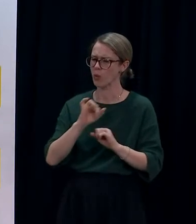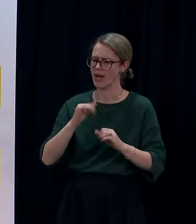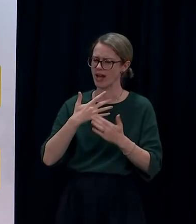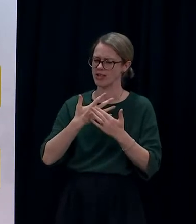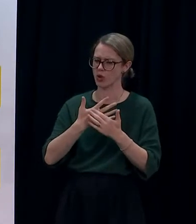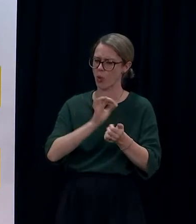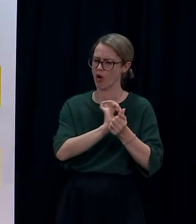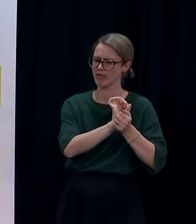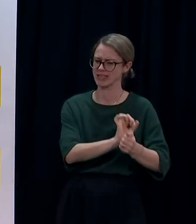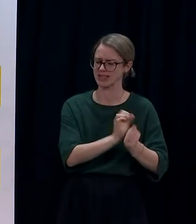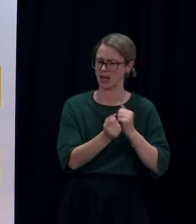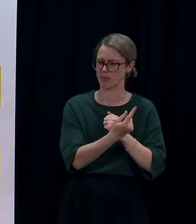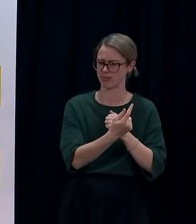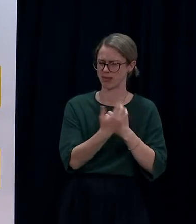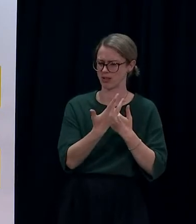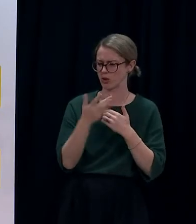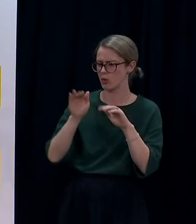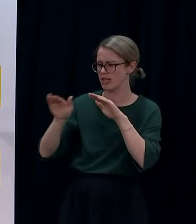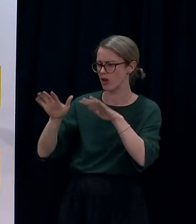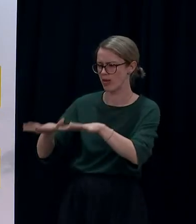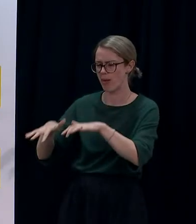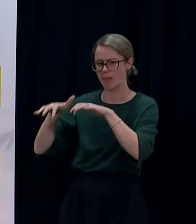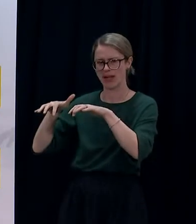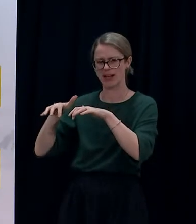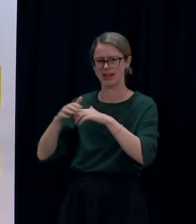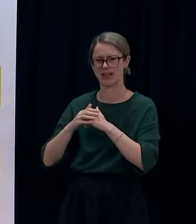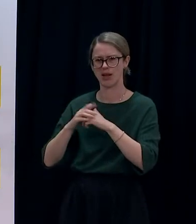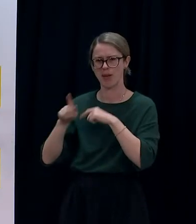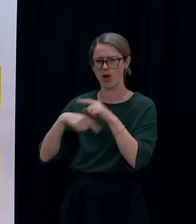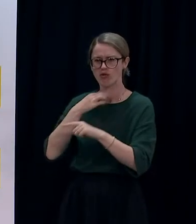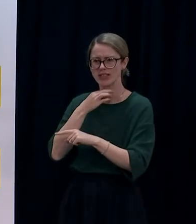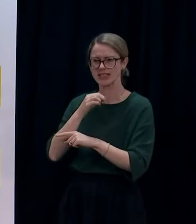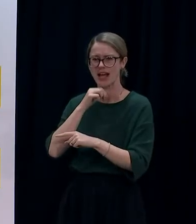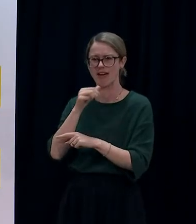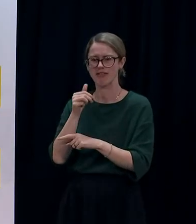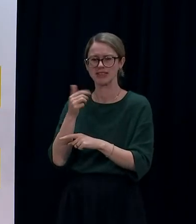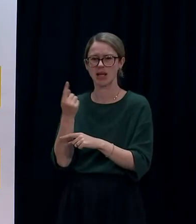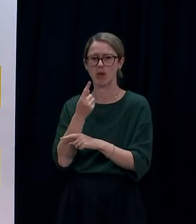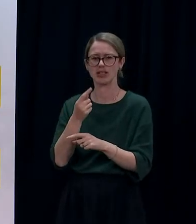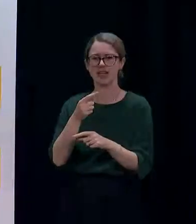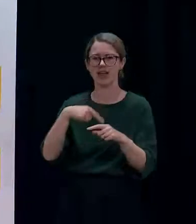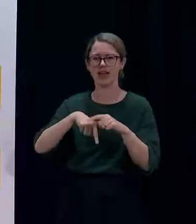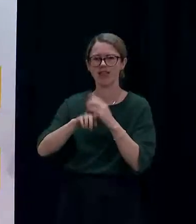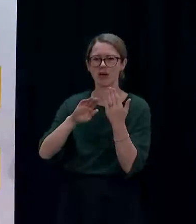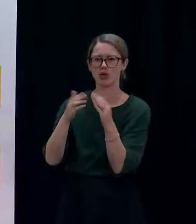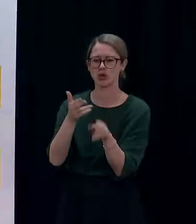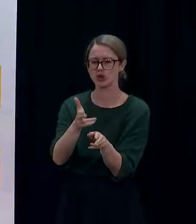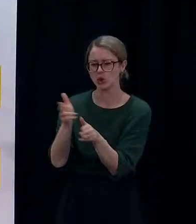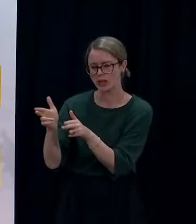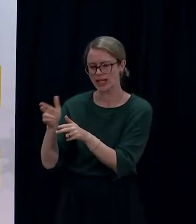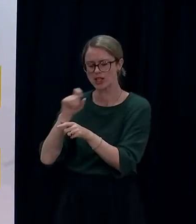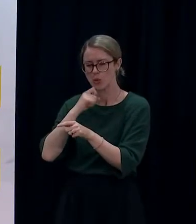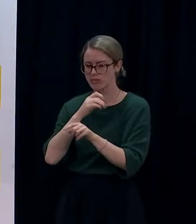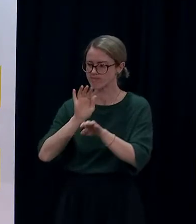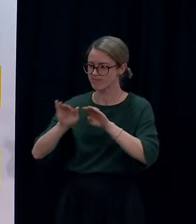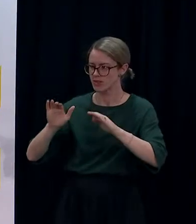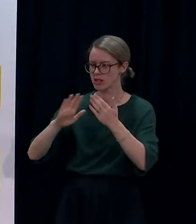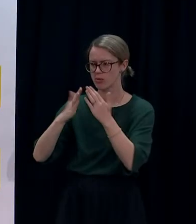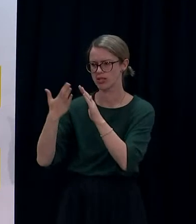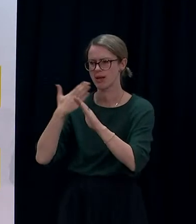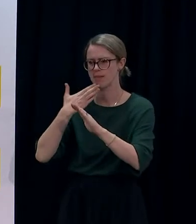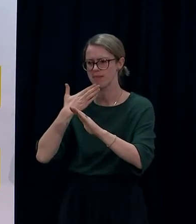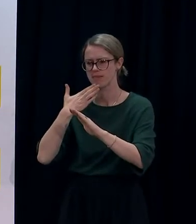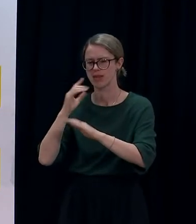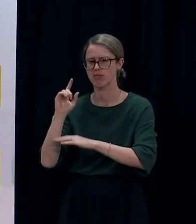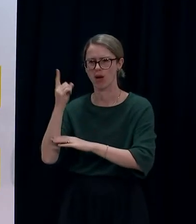you inform the public of a risk to their safety. If there was an active shooter in the community, you would tell the public, and